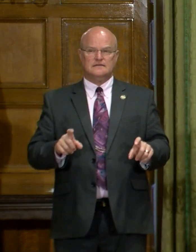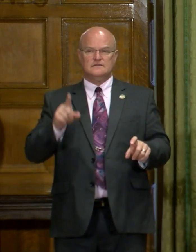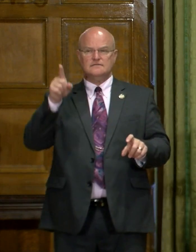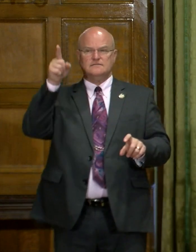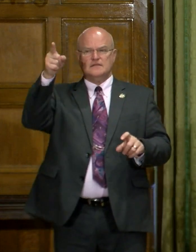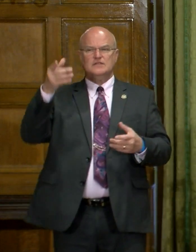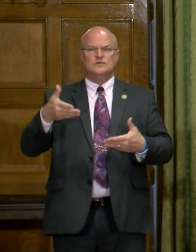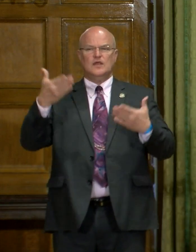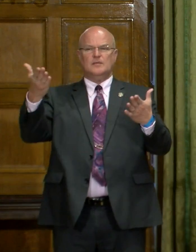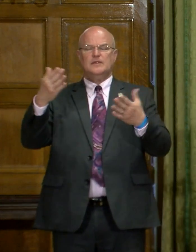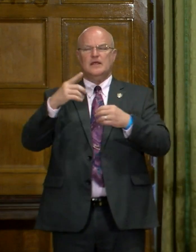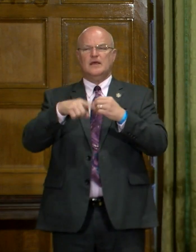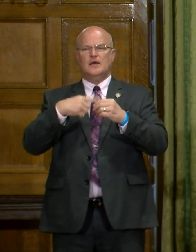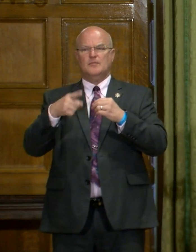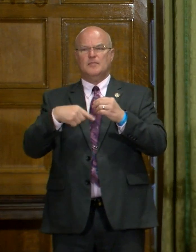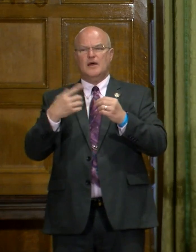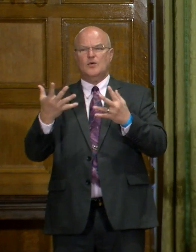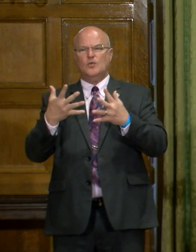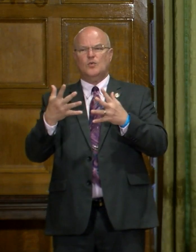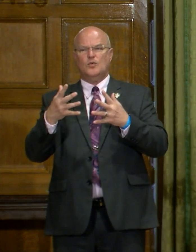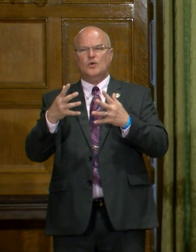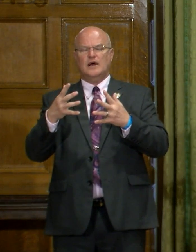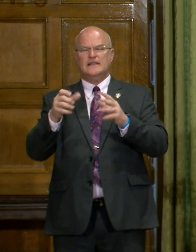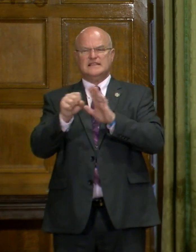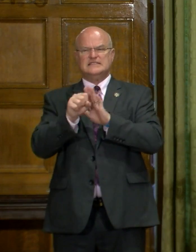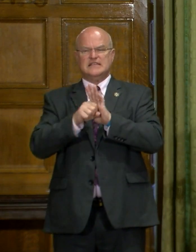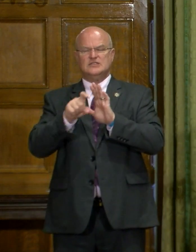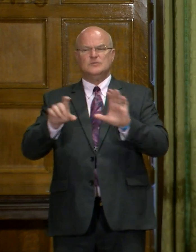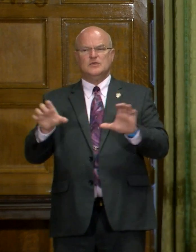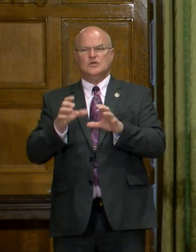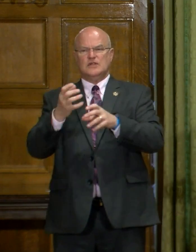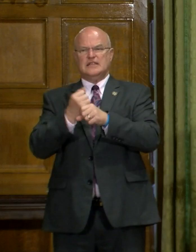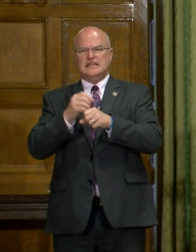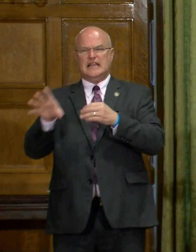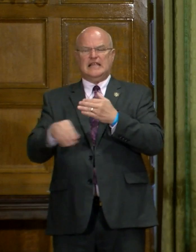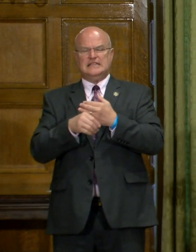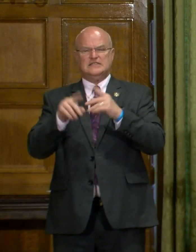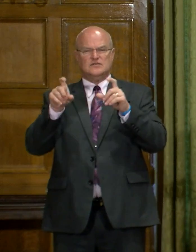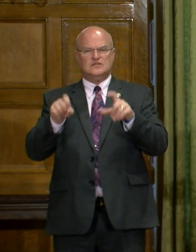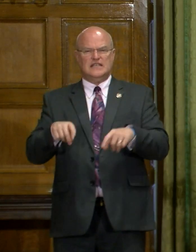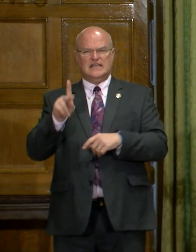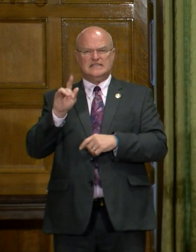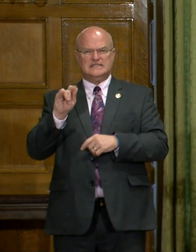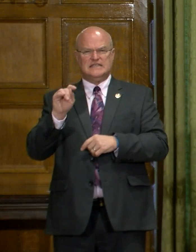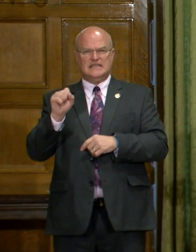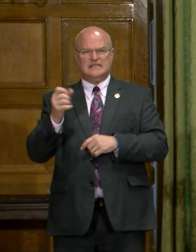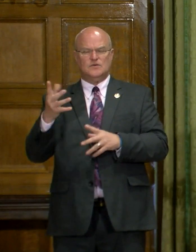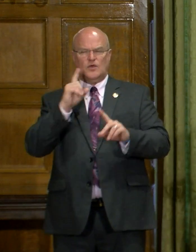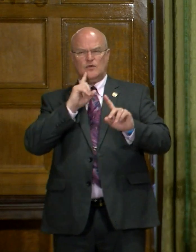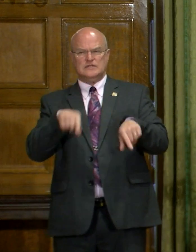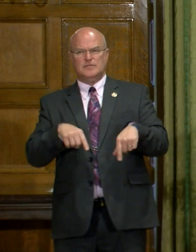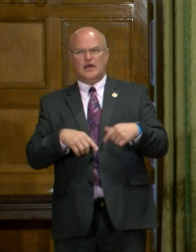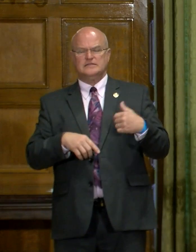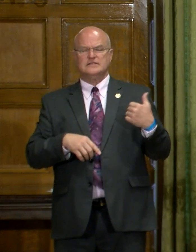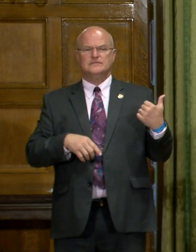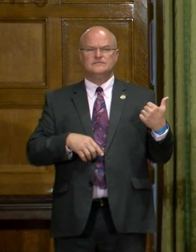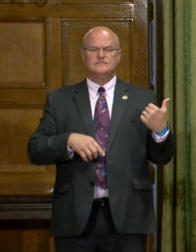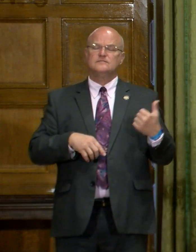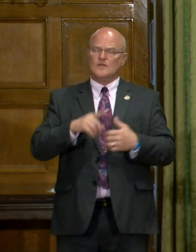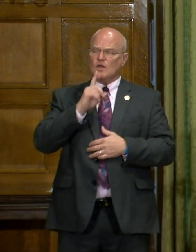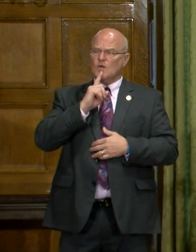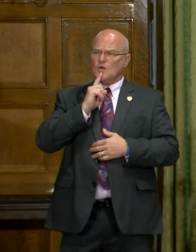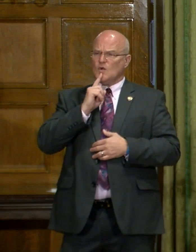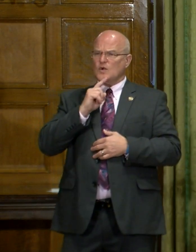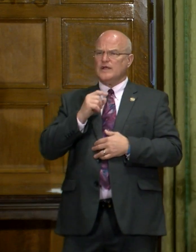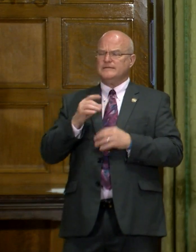his recommendations in regard to what states should be doing to get additional tests, and what was the response from you and the other governors? Was really